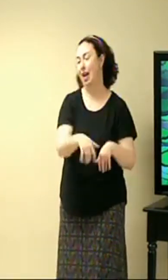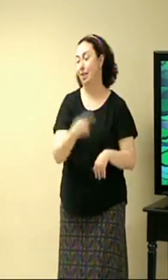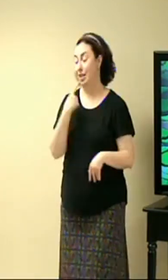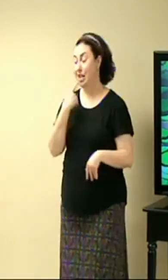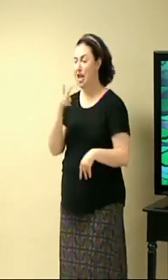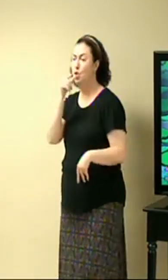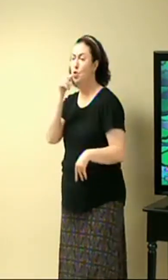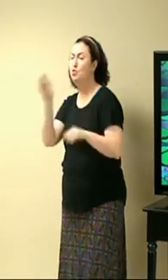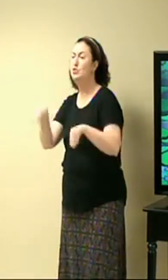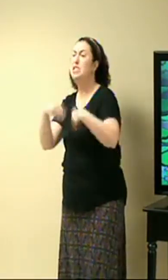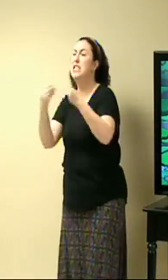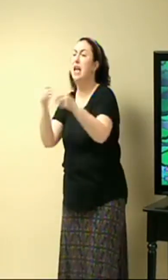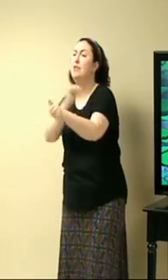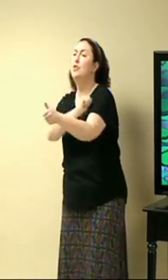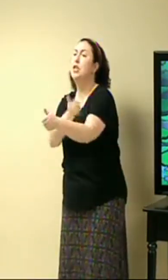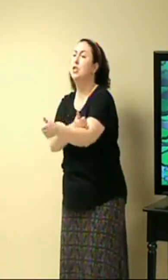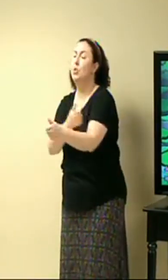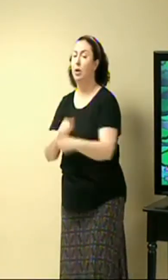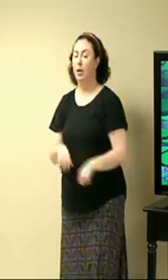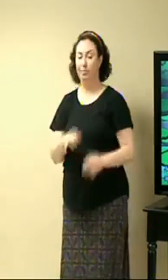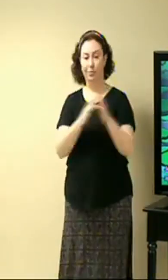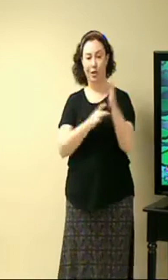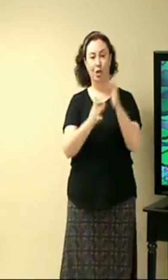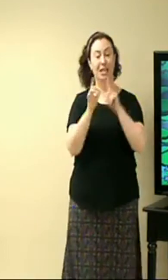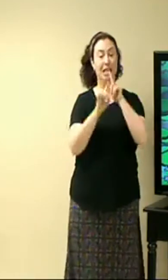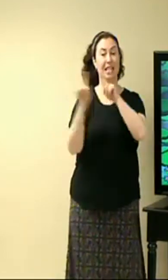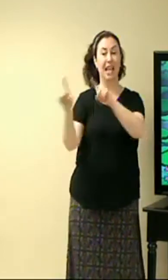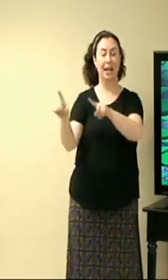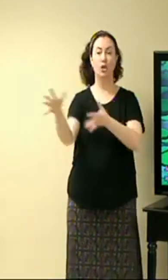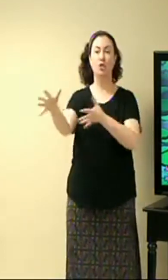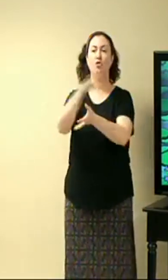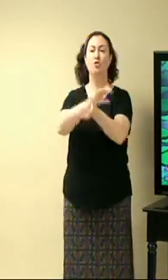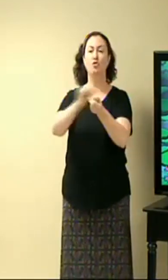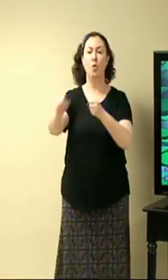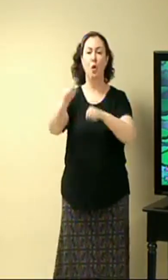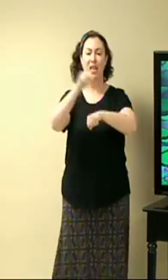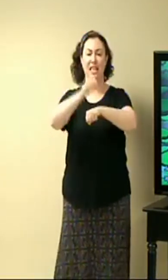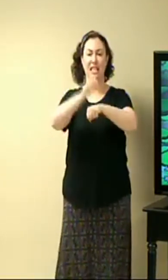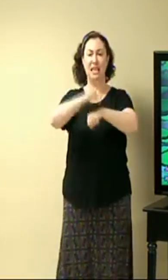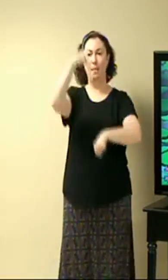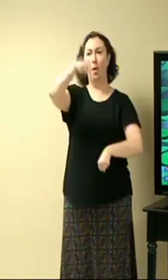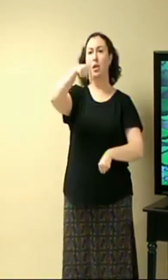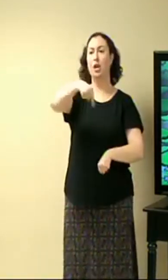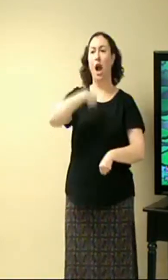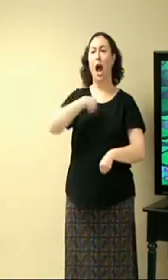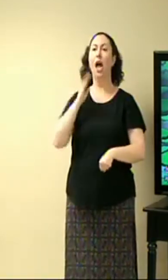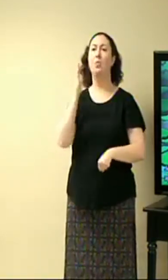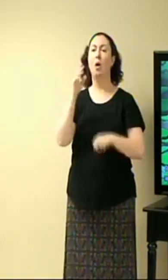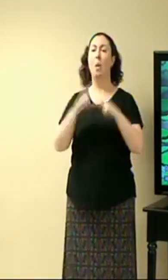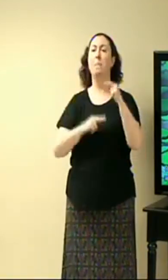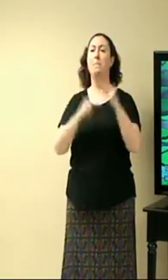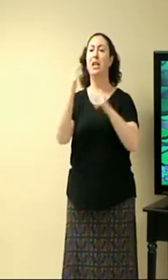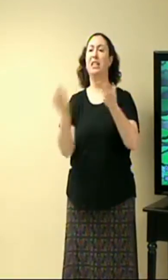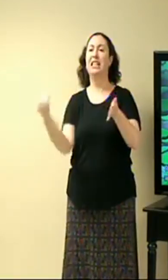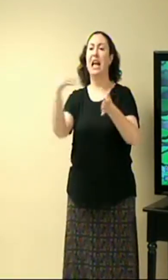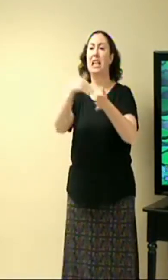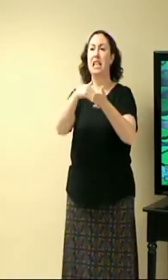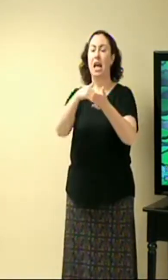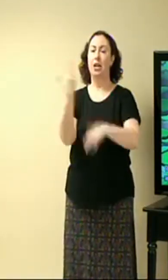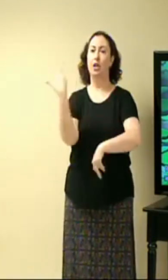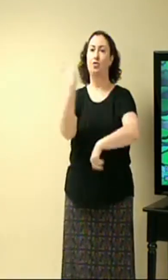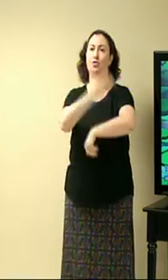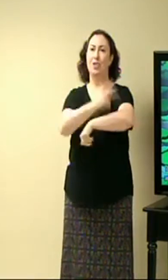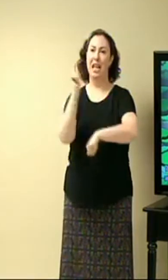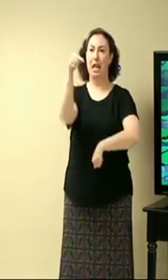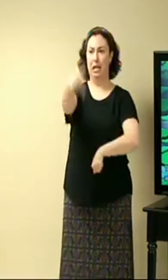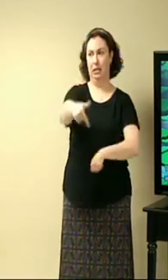response. Jesus answered them, destroy this temple, and I will raise it again in 3 days. It's kind